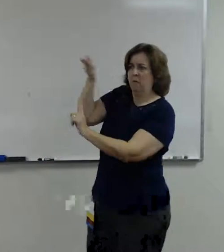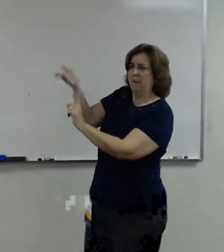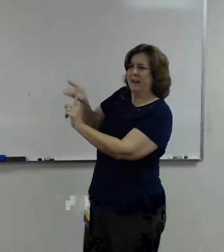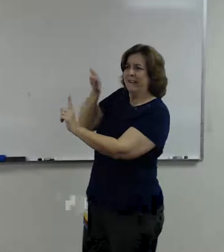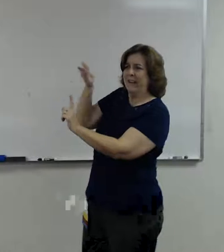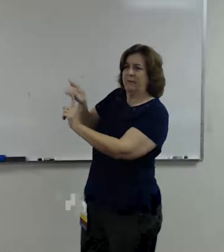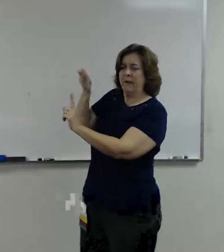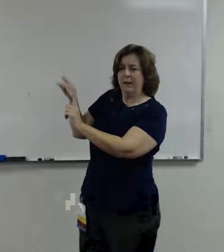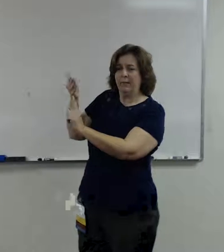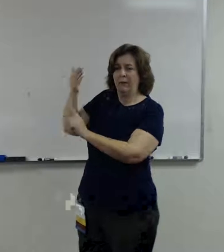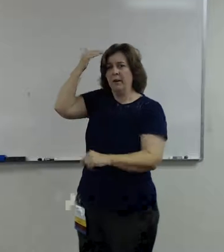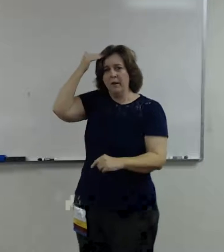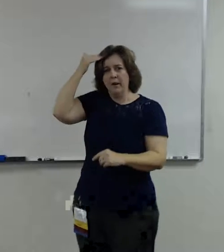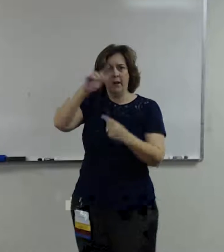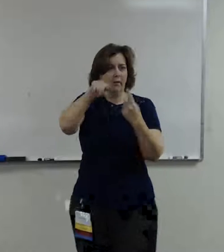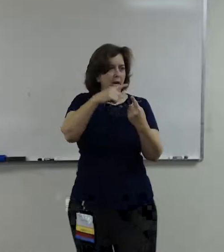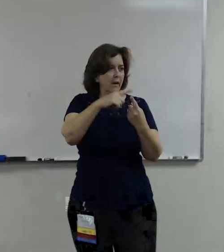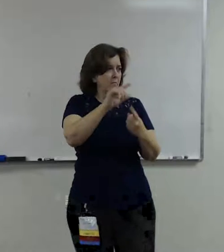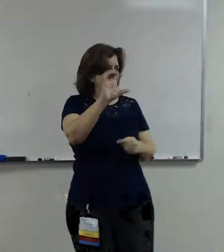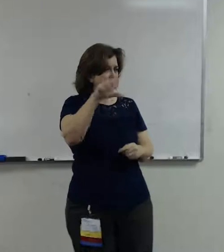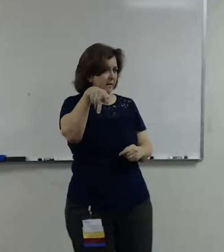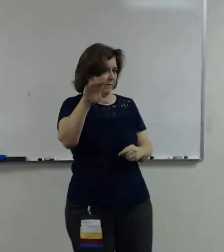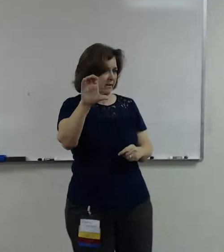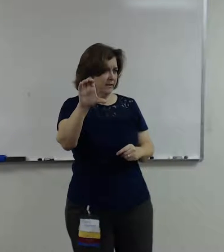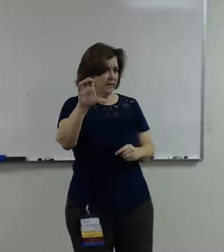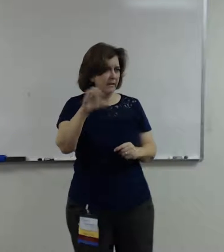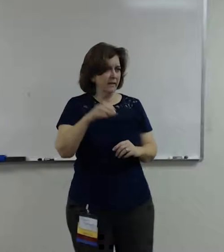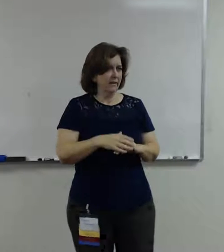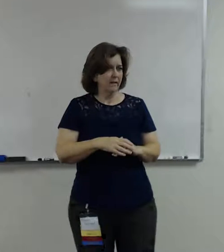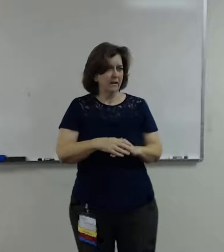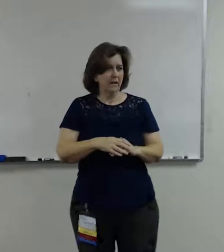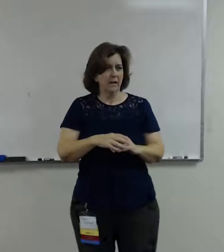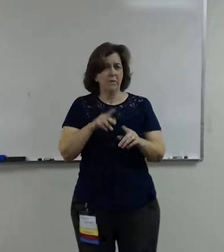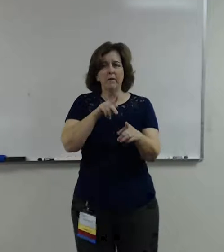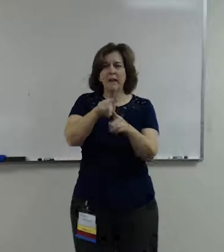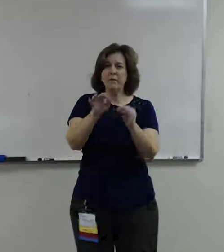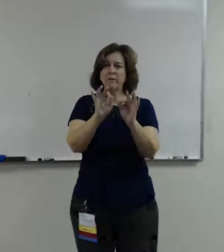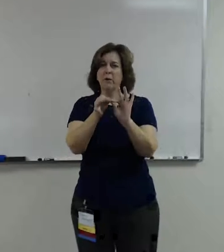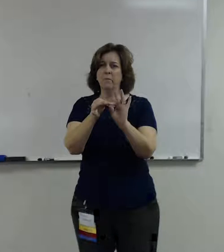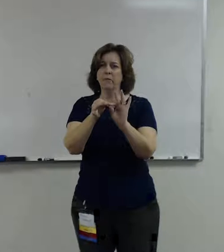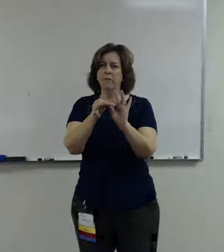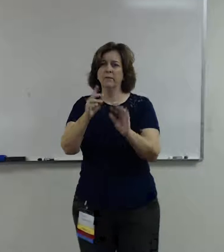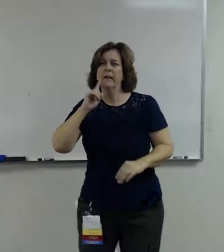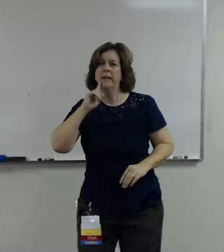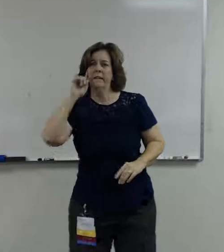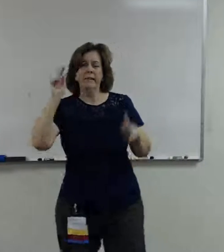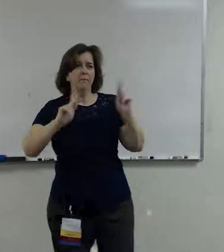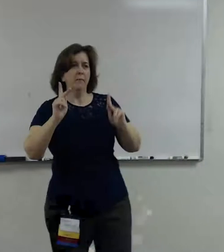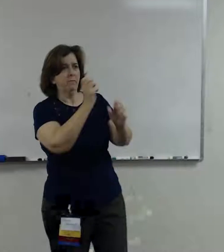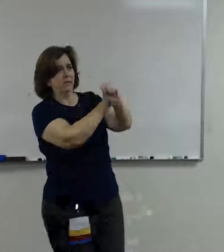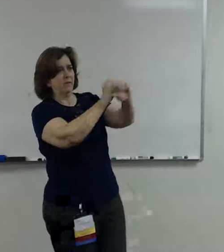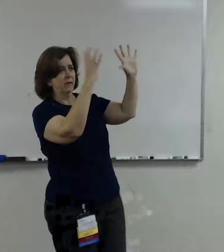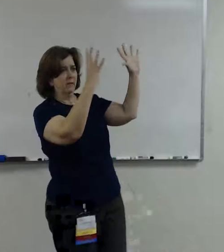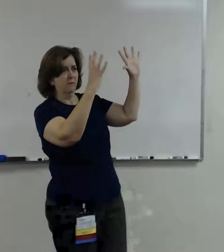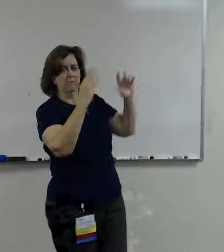What do deaf people know about the CPC? Professional interpreters, deaf people, what do